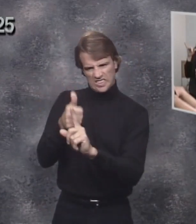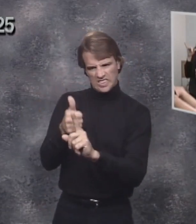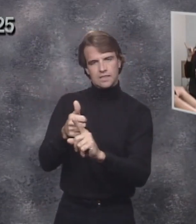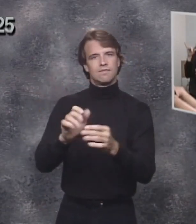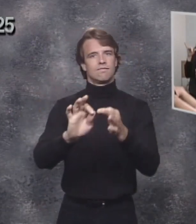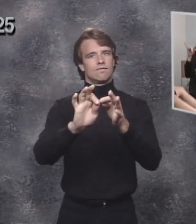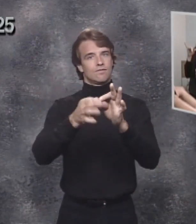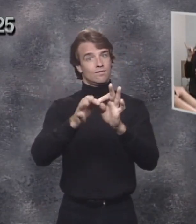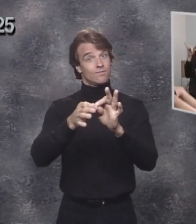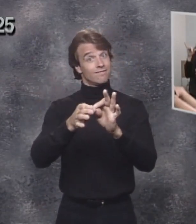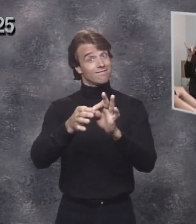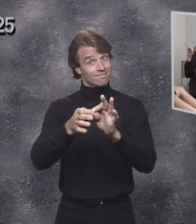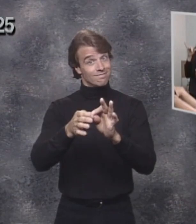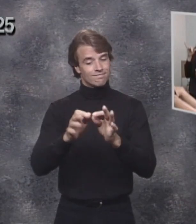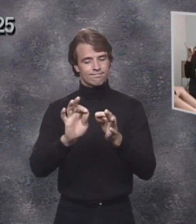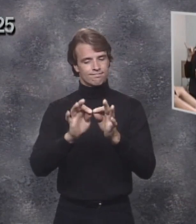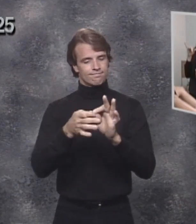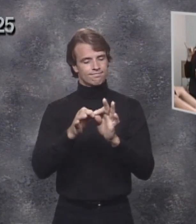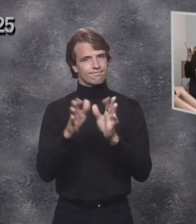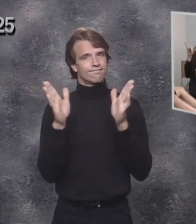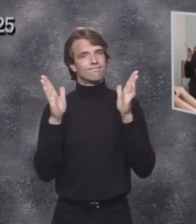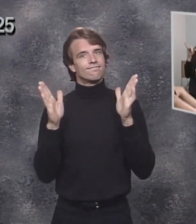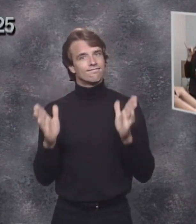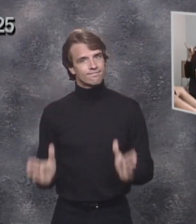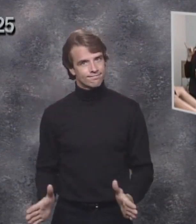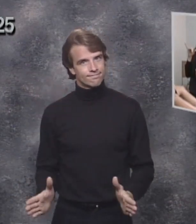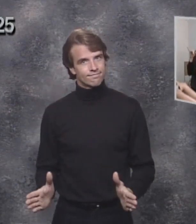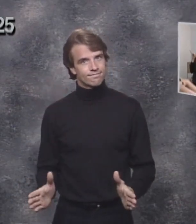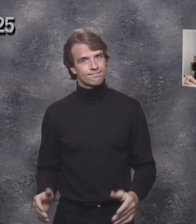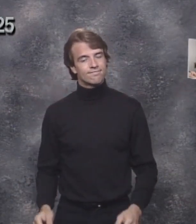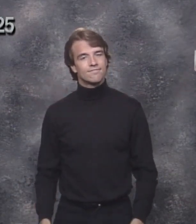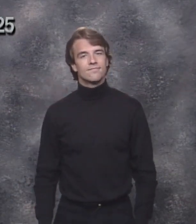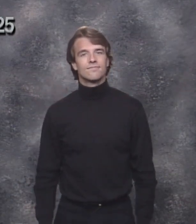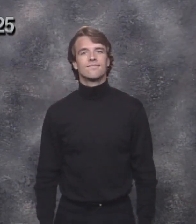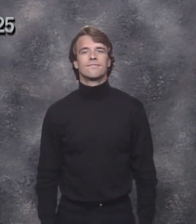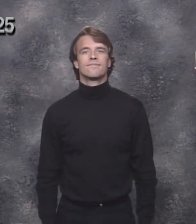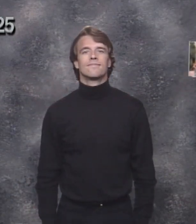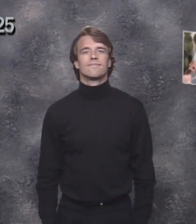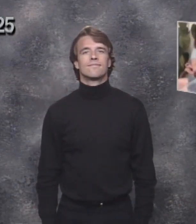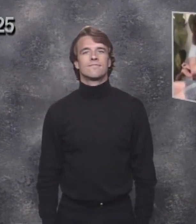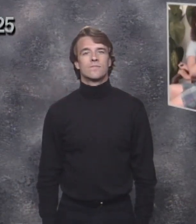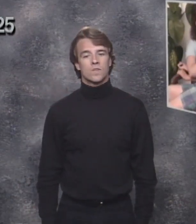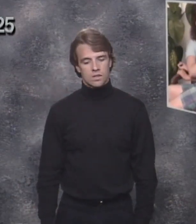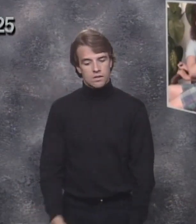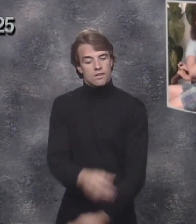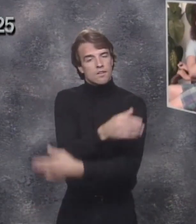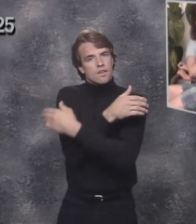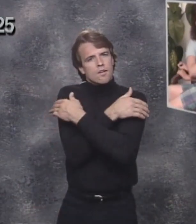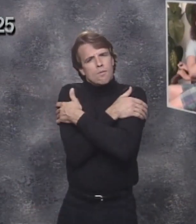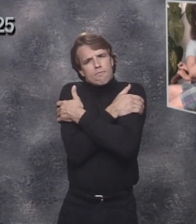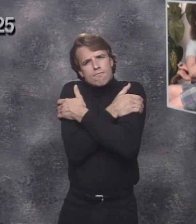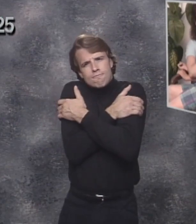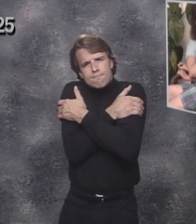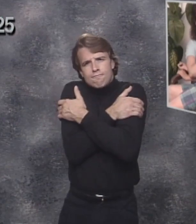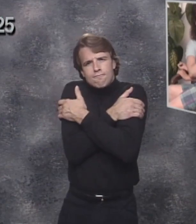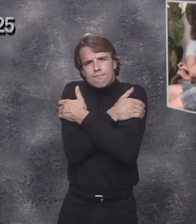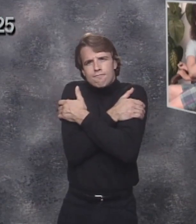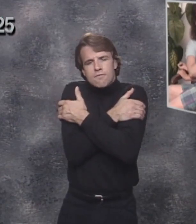Interpreter. hug, or